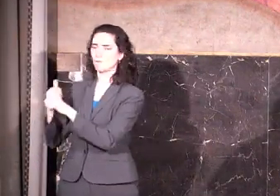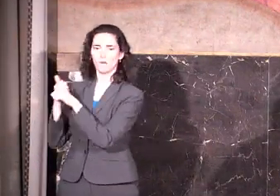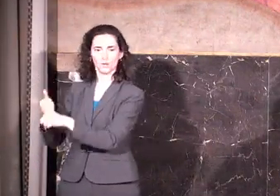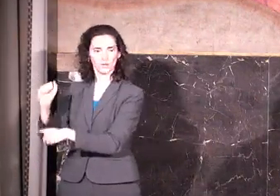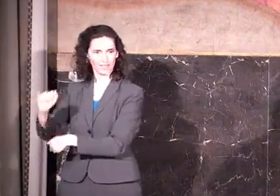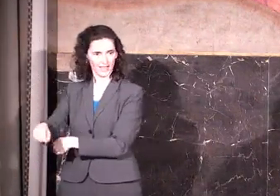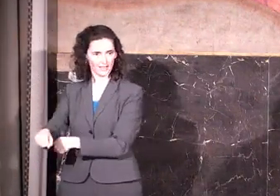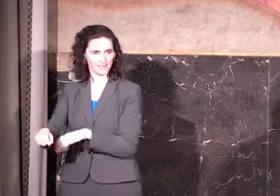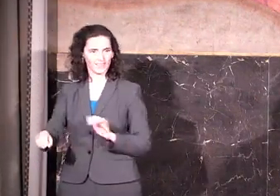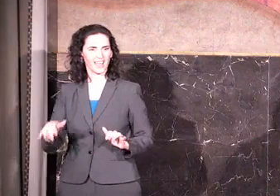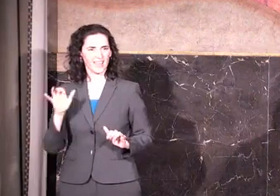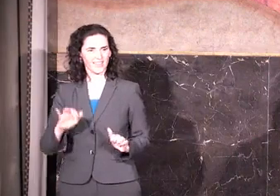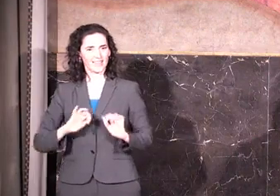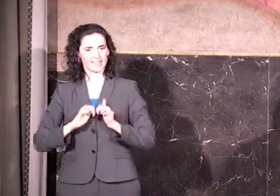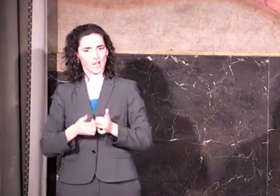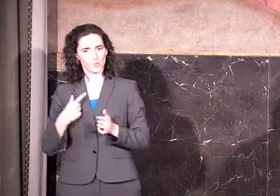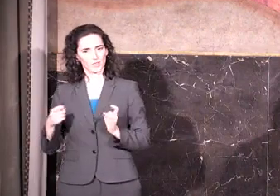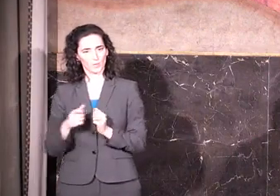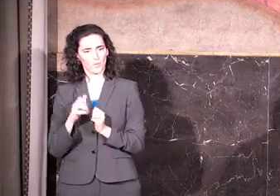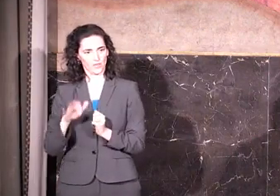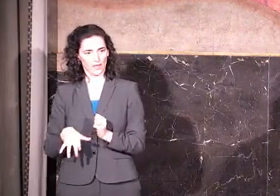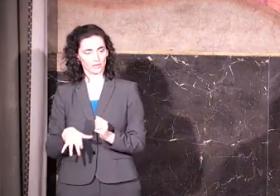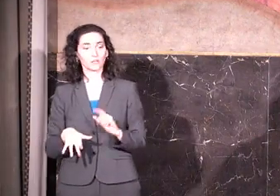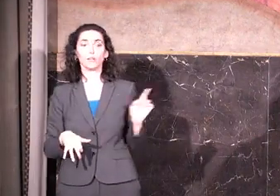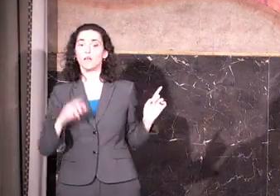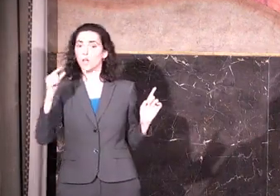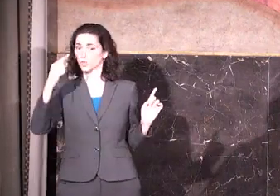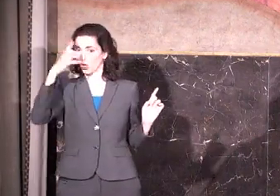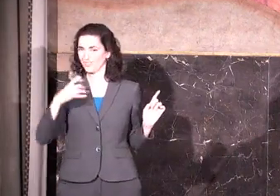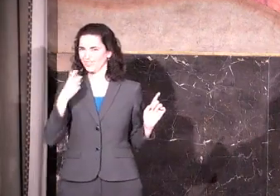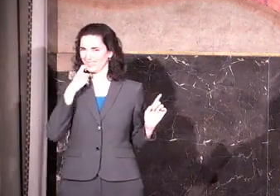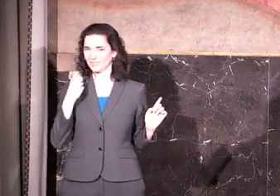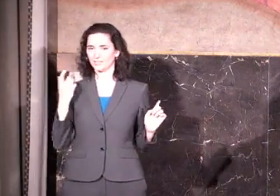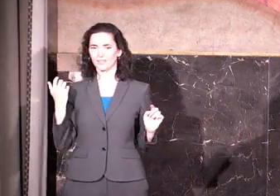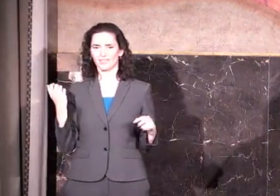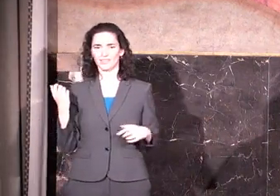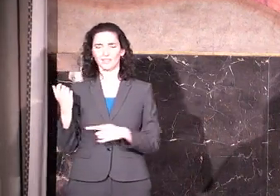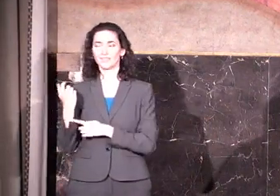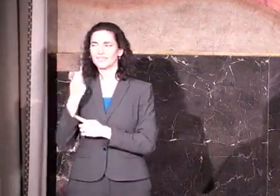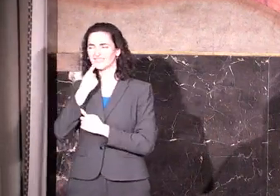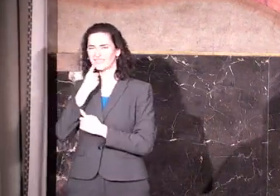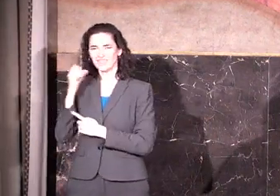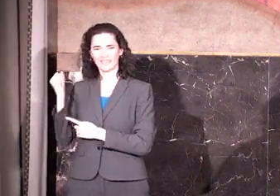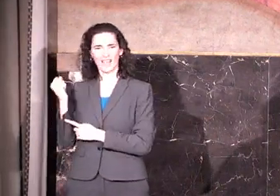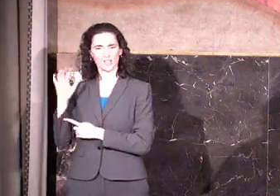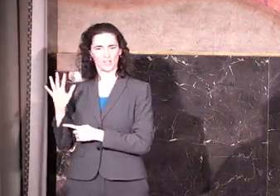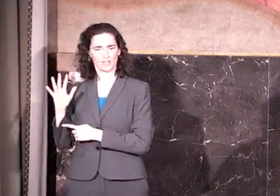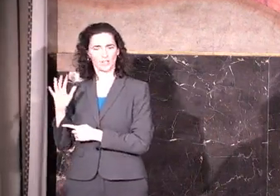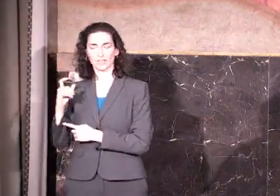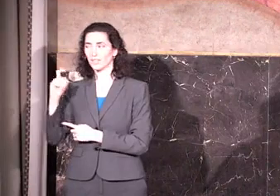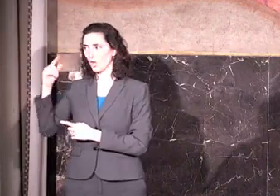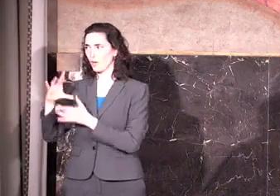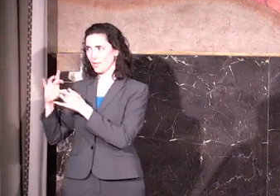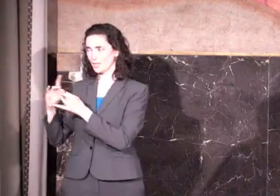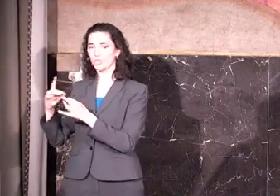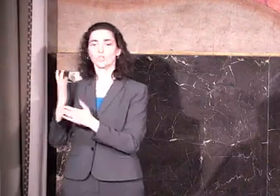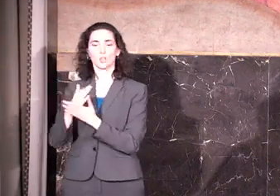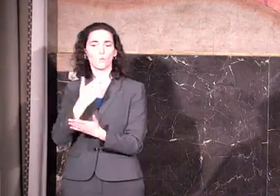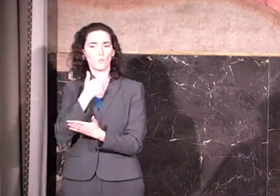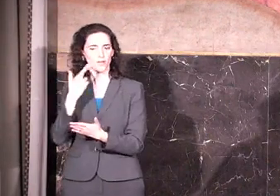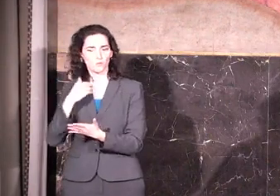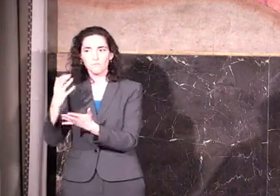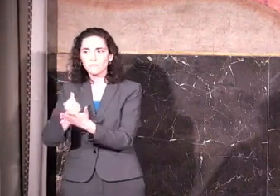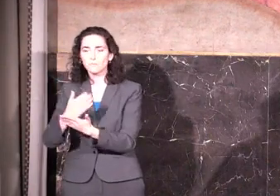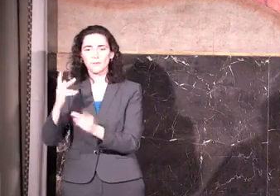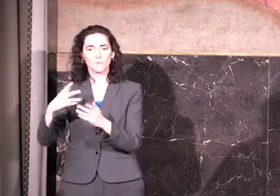exactly how we're viewing this. You know, the Governor mentioned this weekend the restaurants and the places of worship that took advantage of the